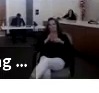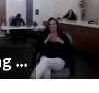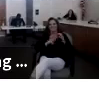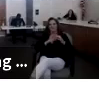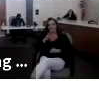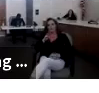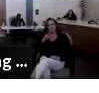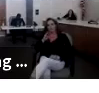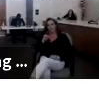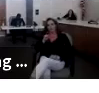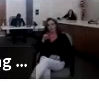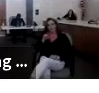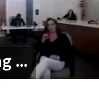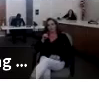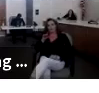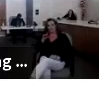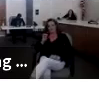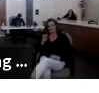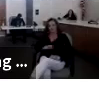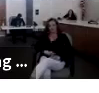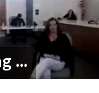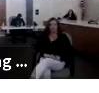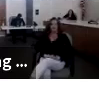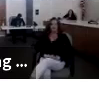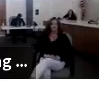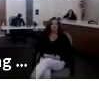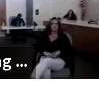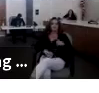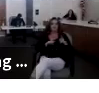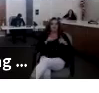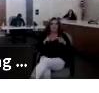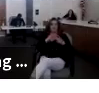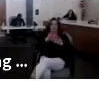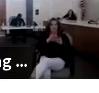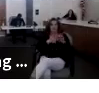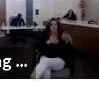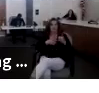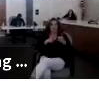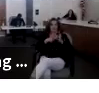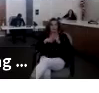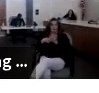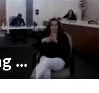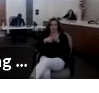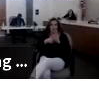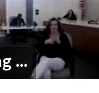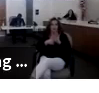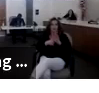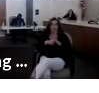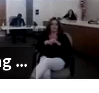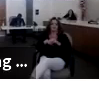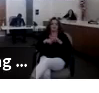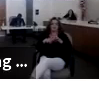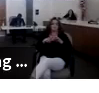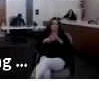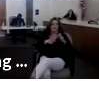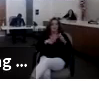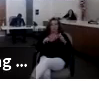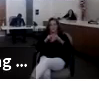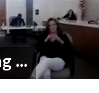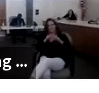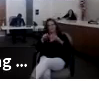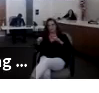spaces and the main atrium are. This portion right here that I'm outlining, all the way to the north side here, these